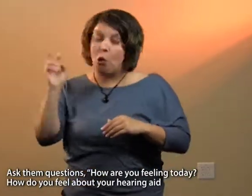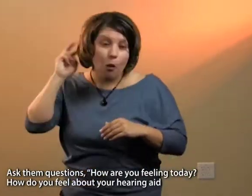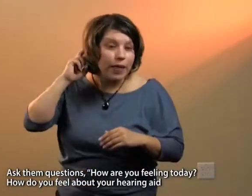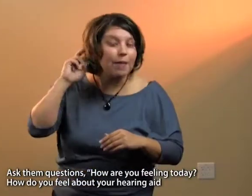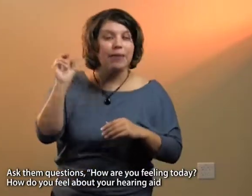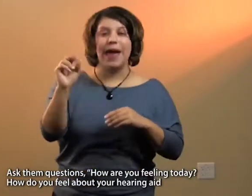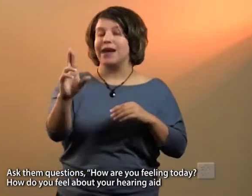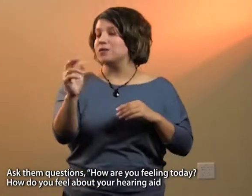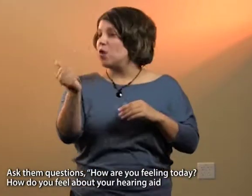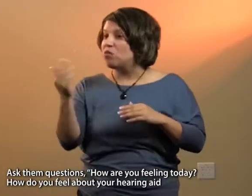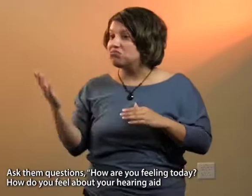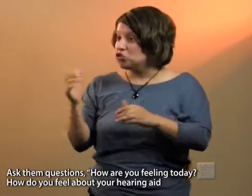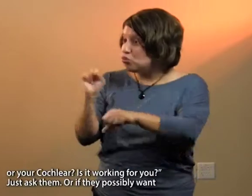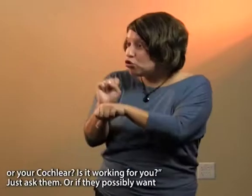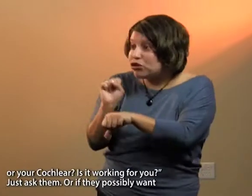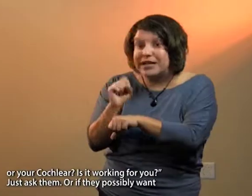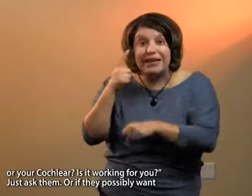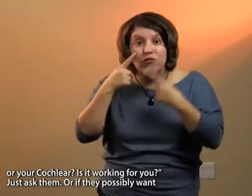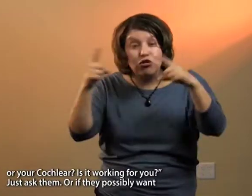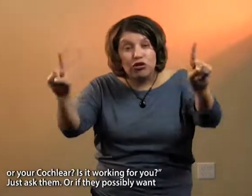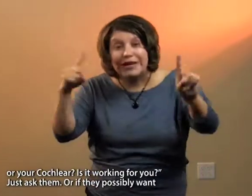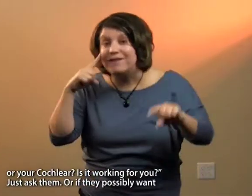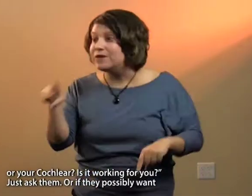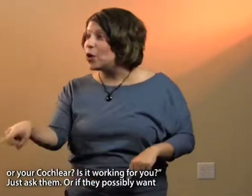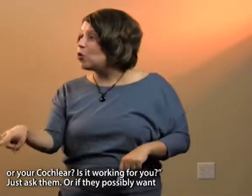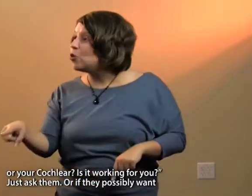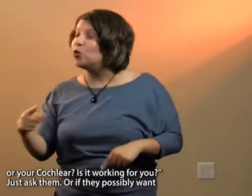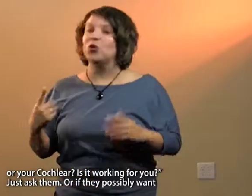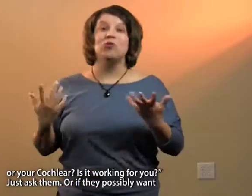how you feeling about your hearing aid or your cochlear is it working for you